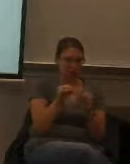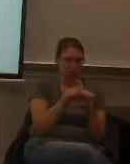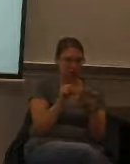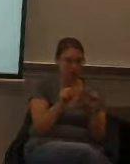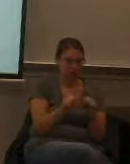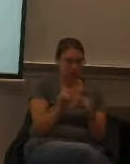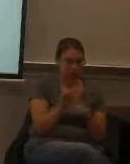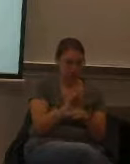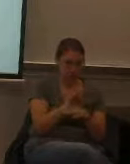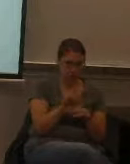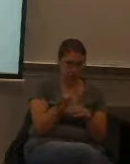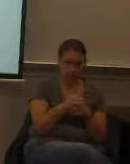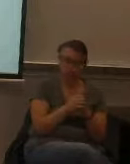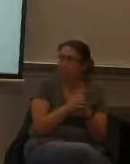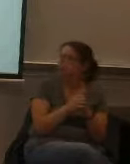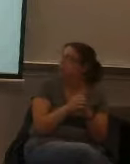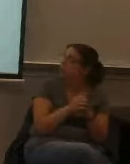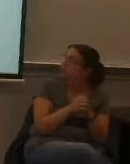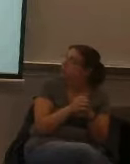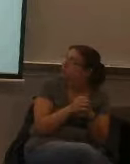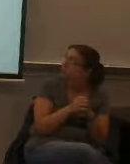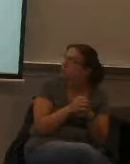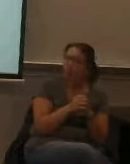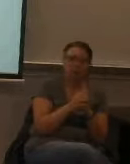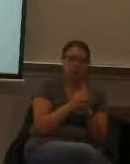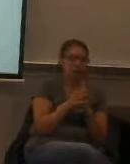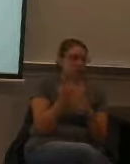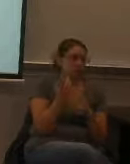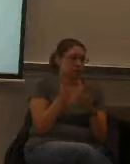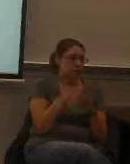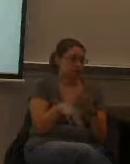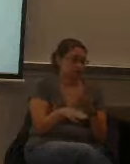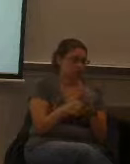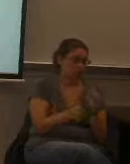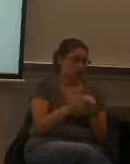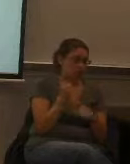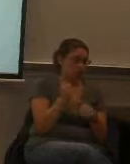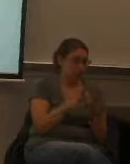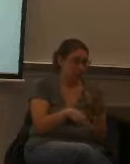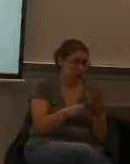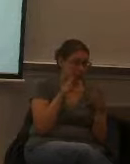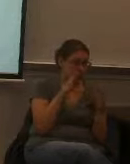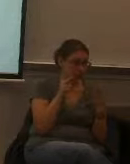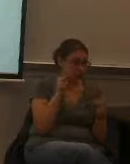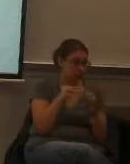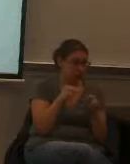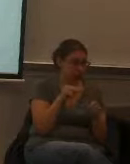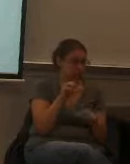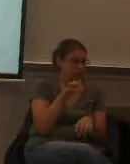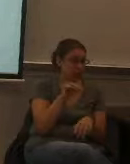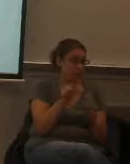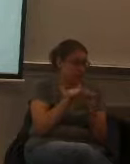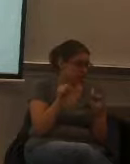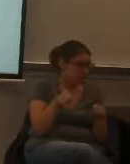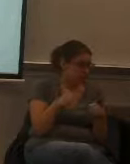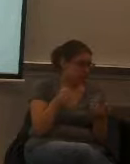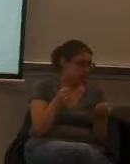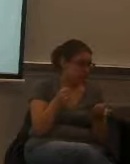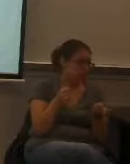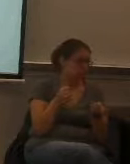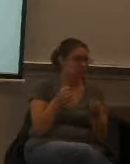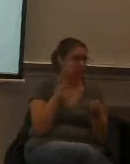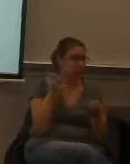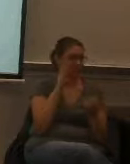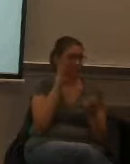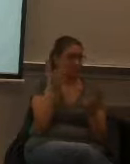ecosystem functions. Basically, the most fundamental way to view an ecosystem. And he came up